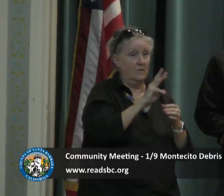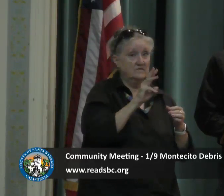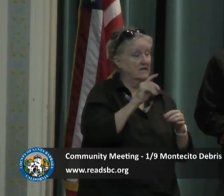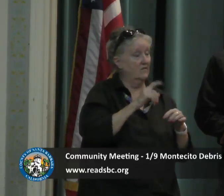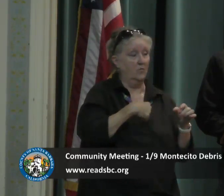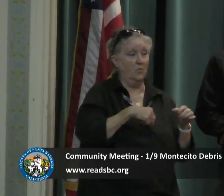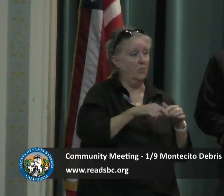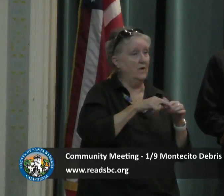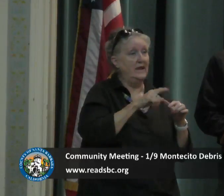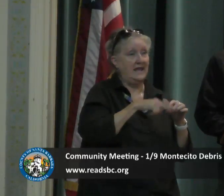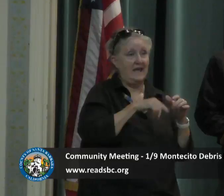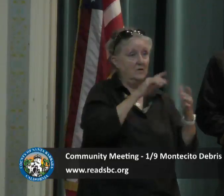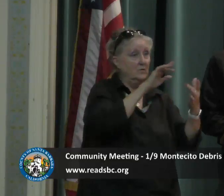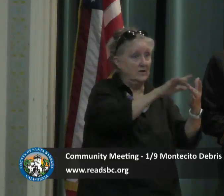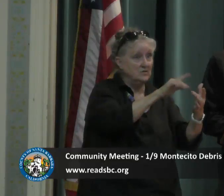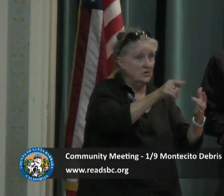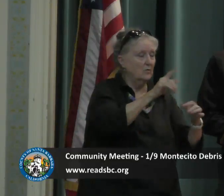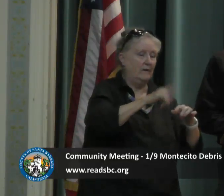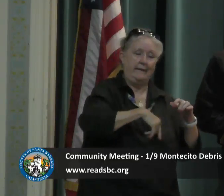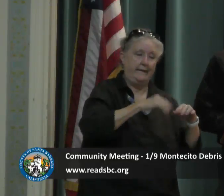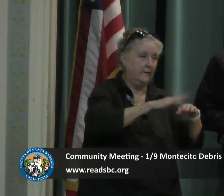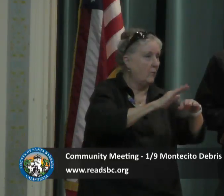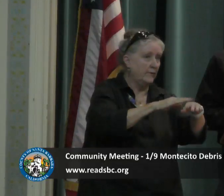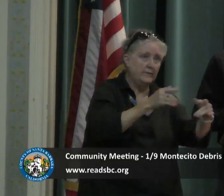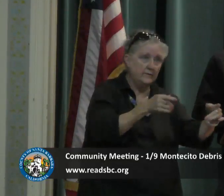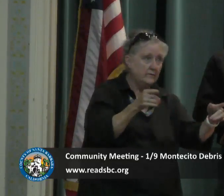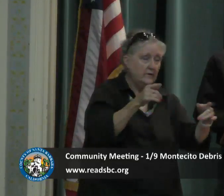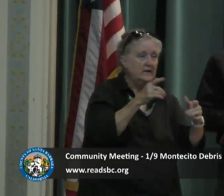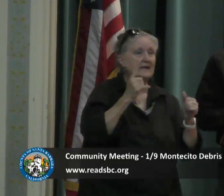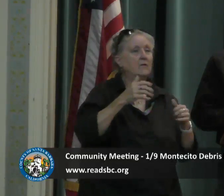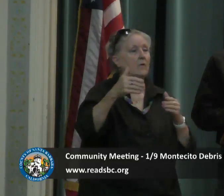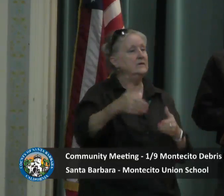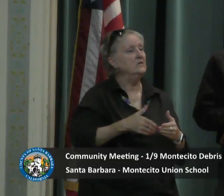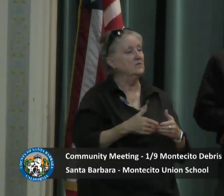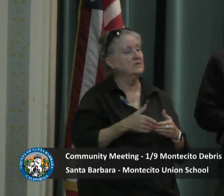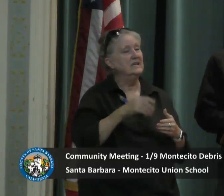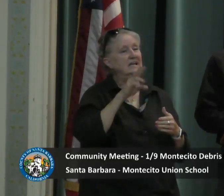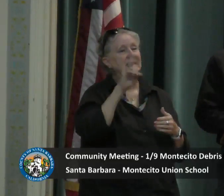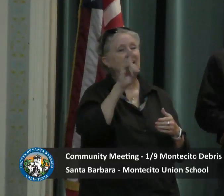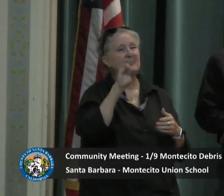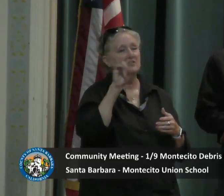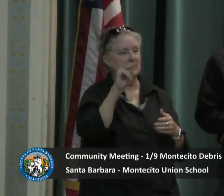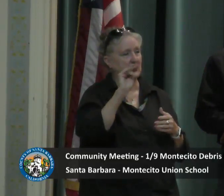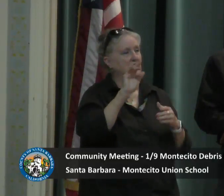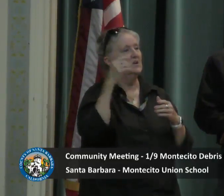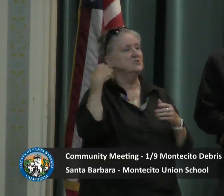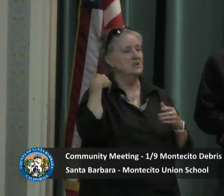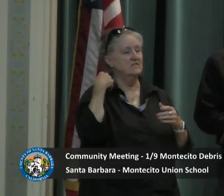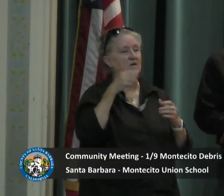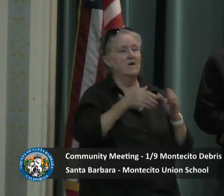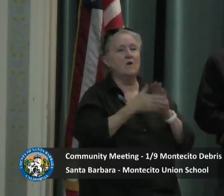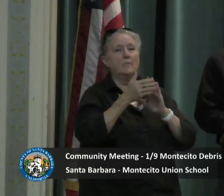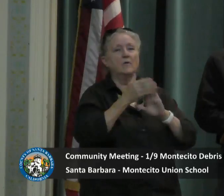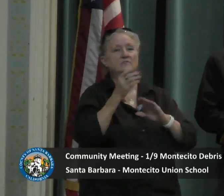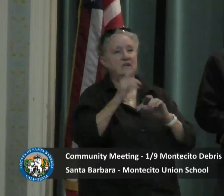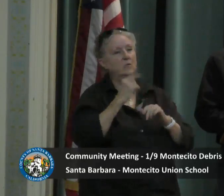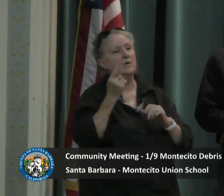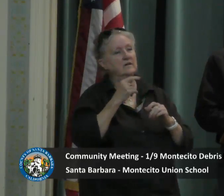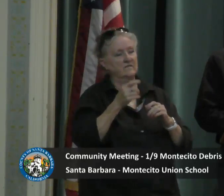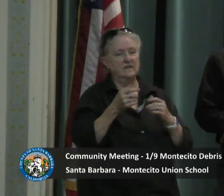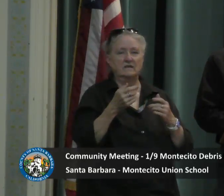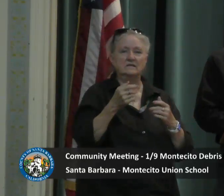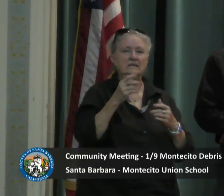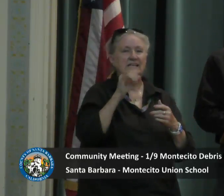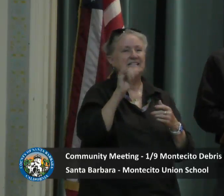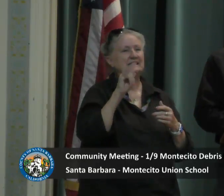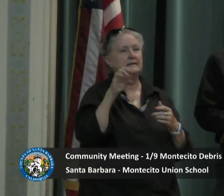you, we can't alert you. And now I'd like to introduce Division Chief of Operations and also one of the incident commanders during